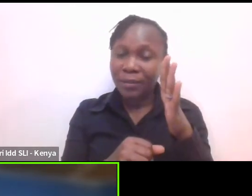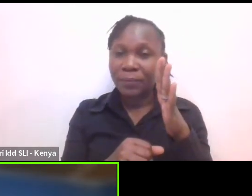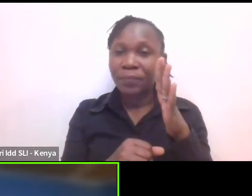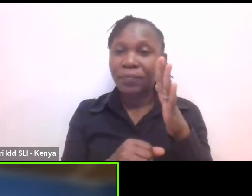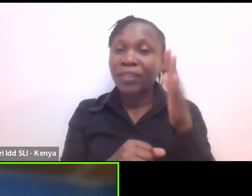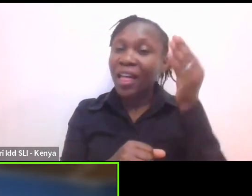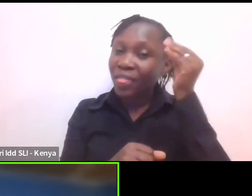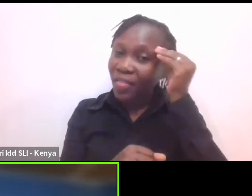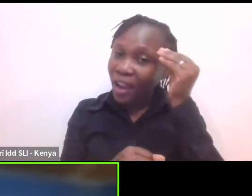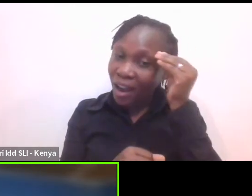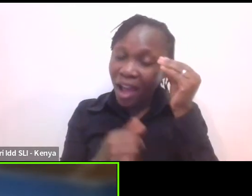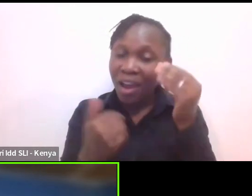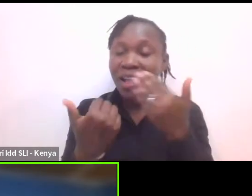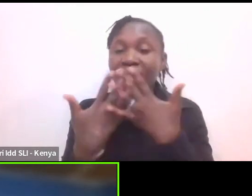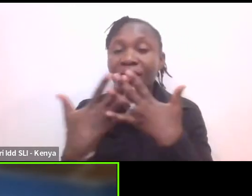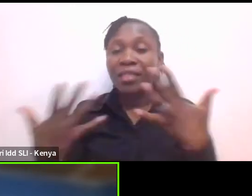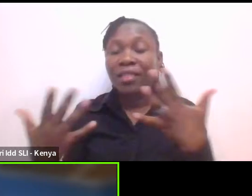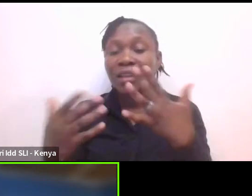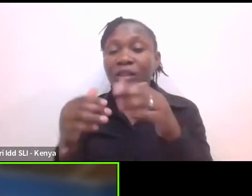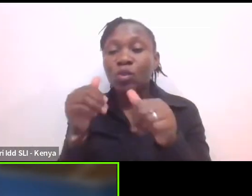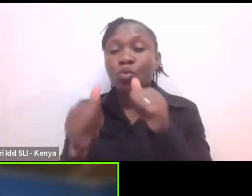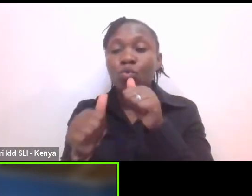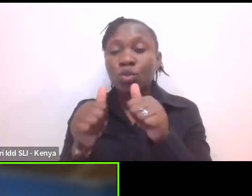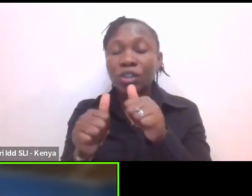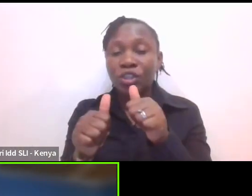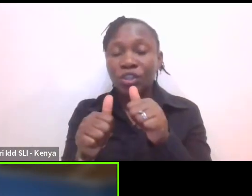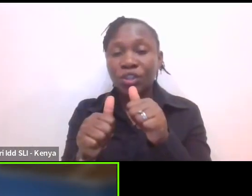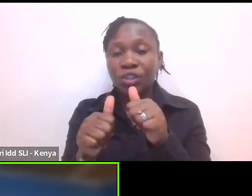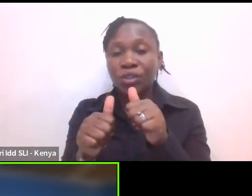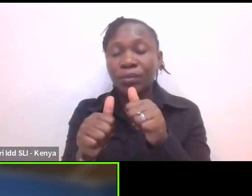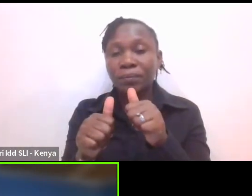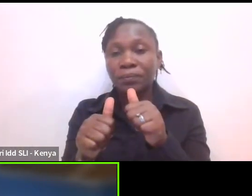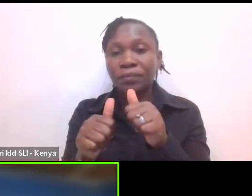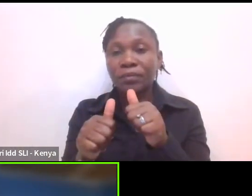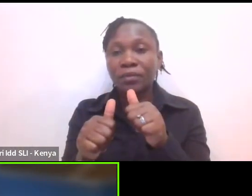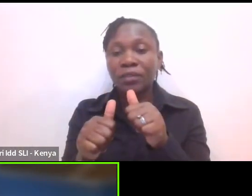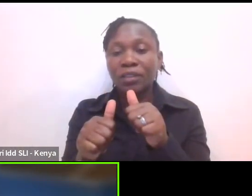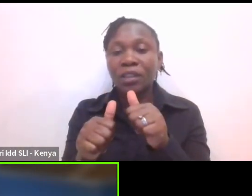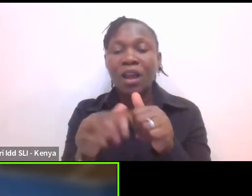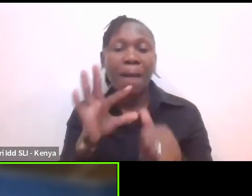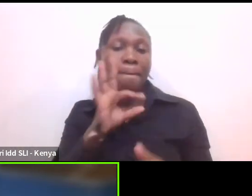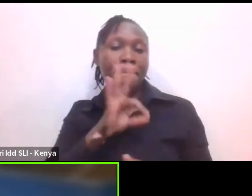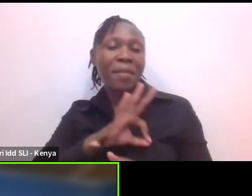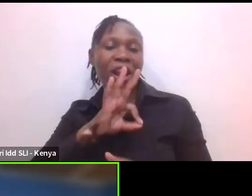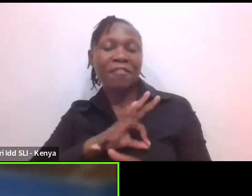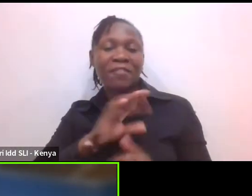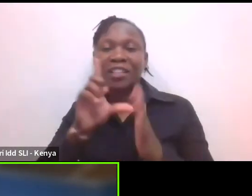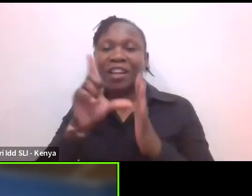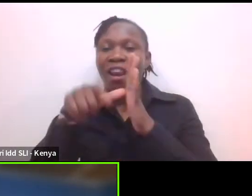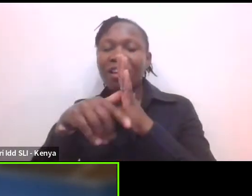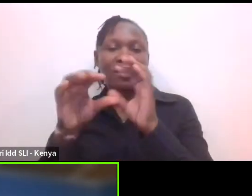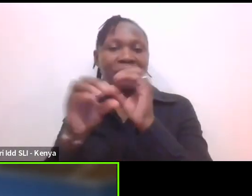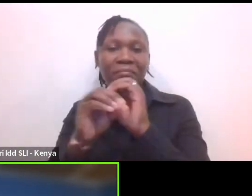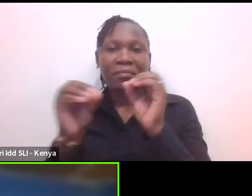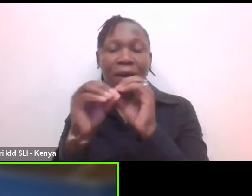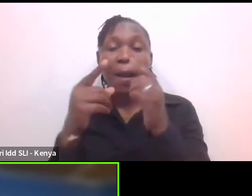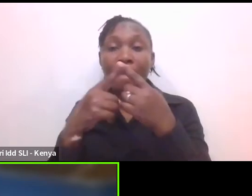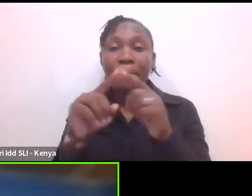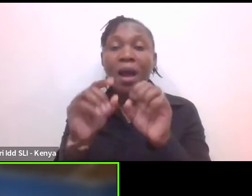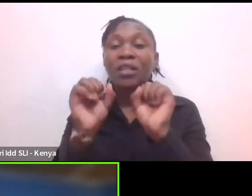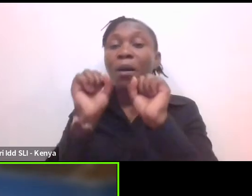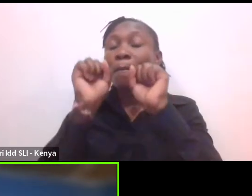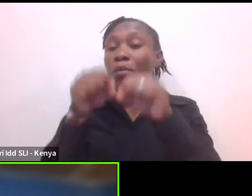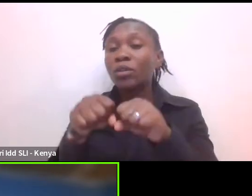things that they're spending time learning things that won't yield results. But they could be spending that